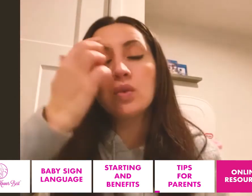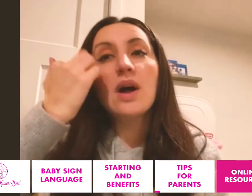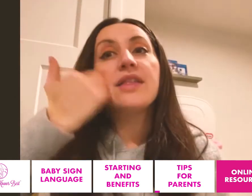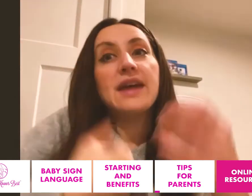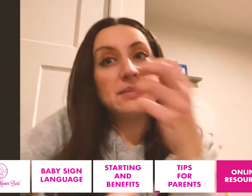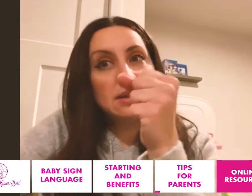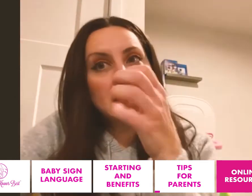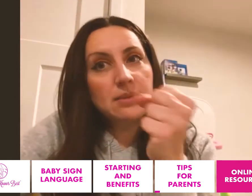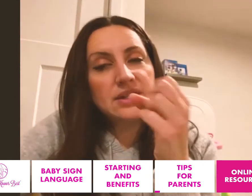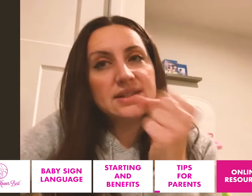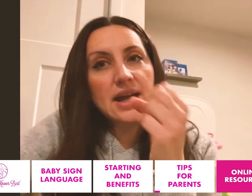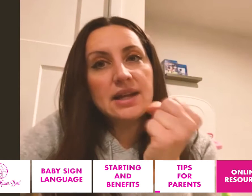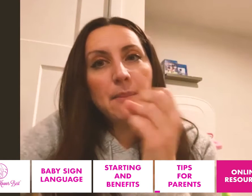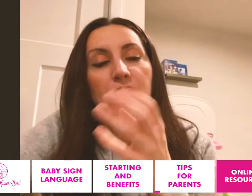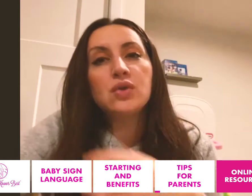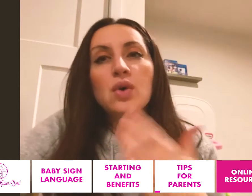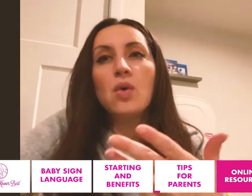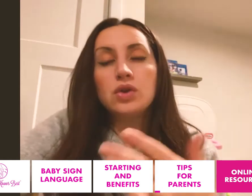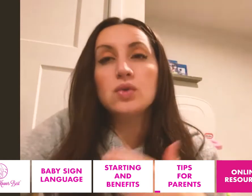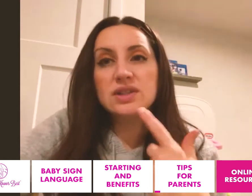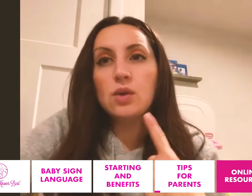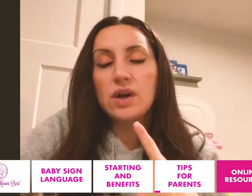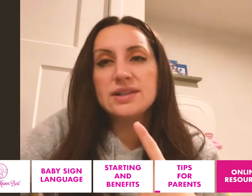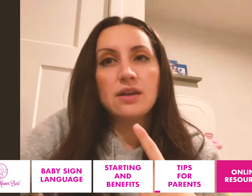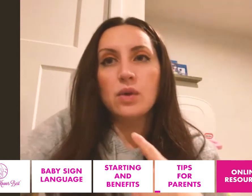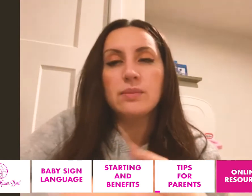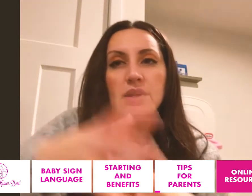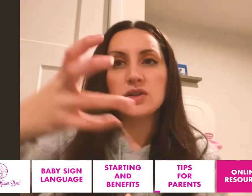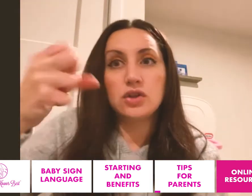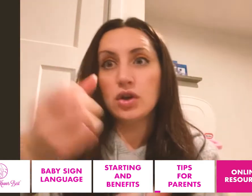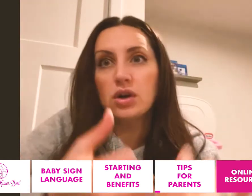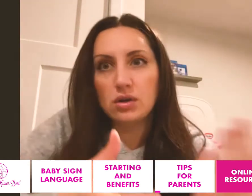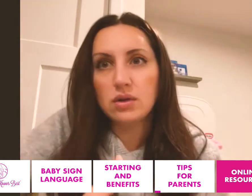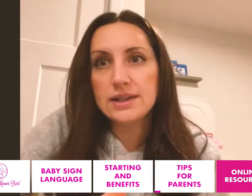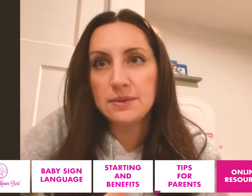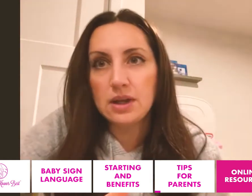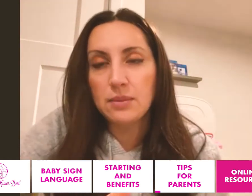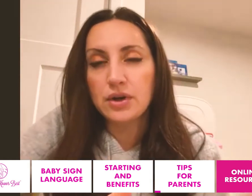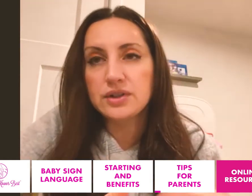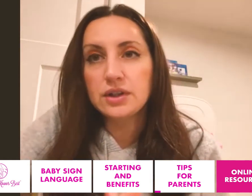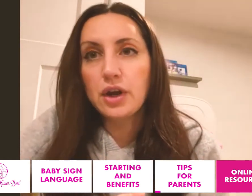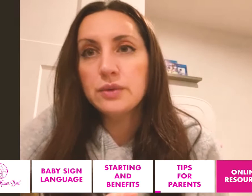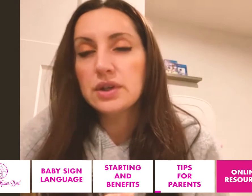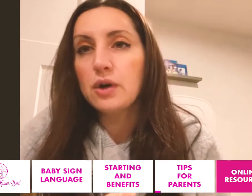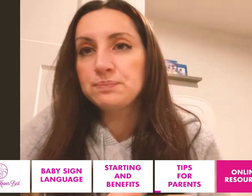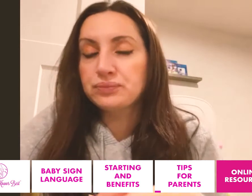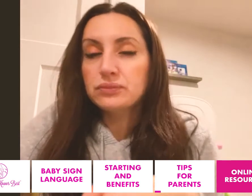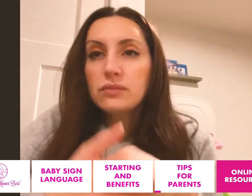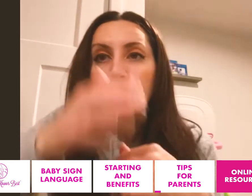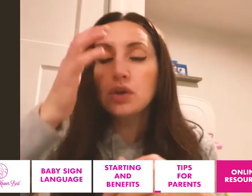want them to be able to sign it, but you still want to say the word because you're a speaking person, so you want